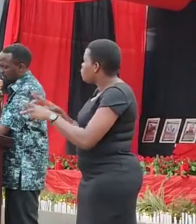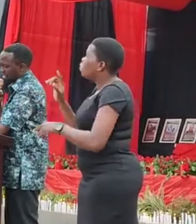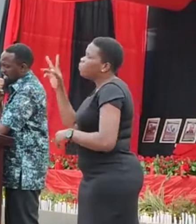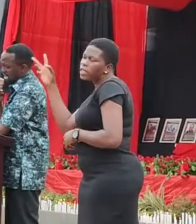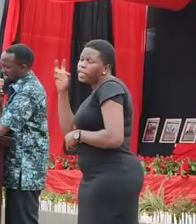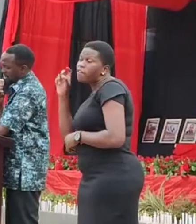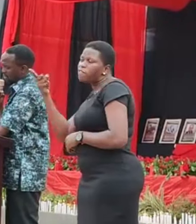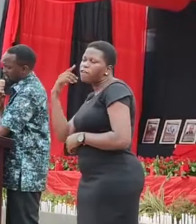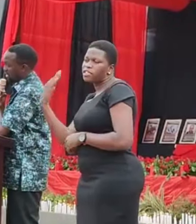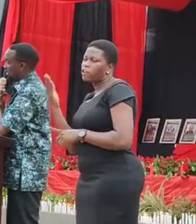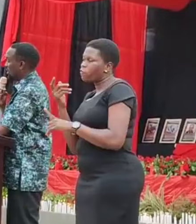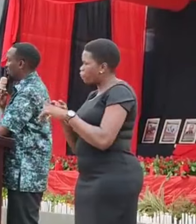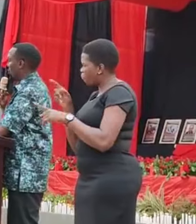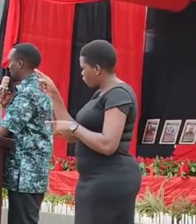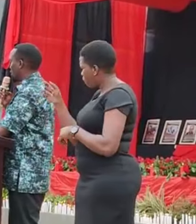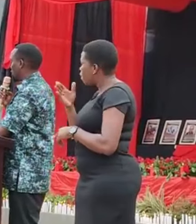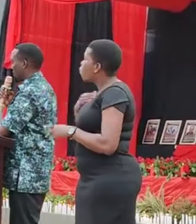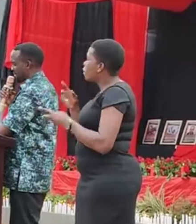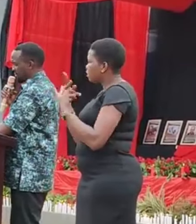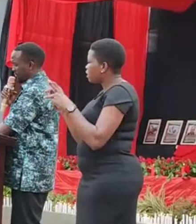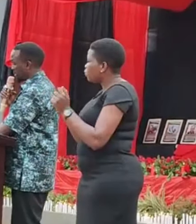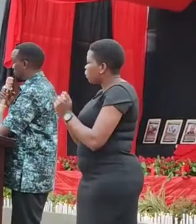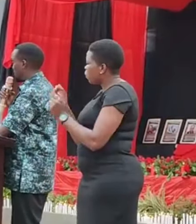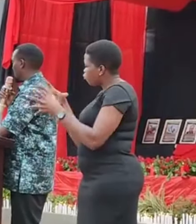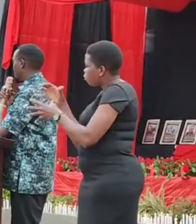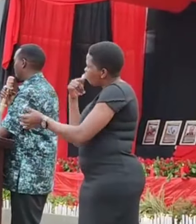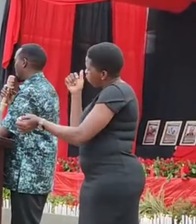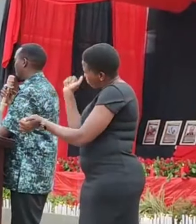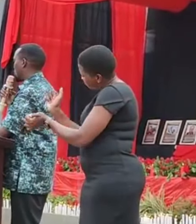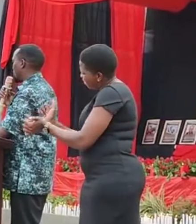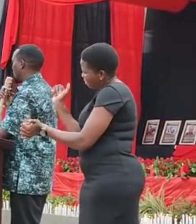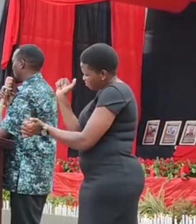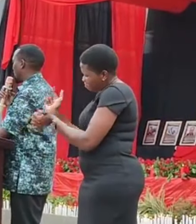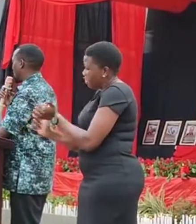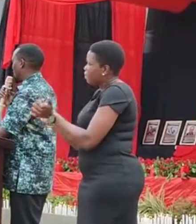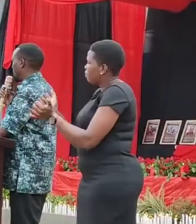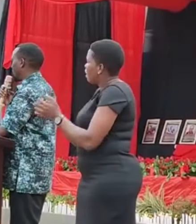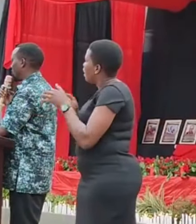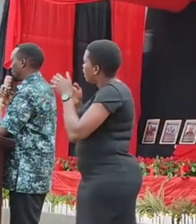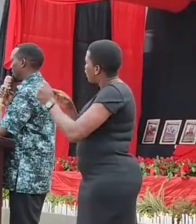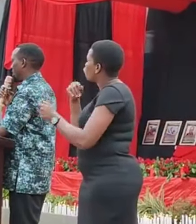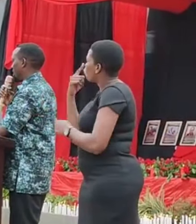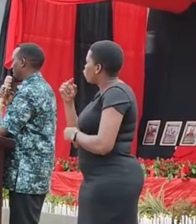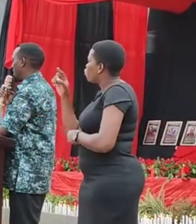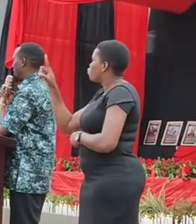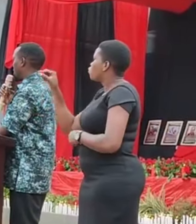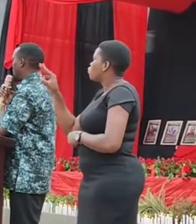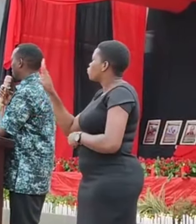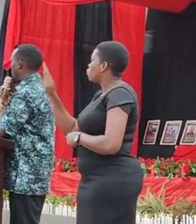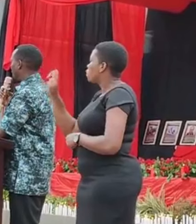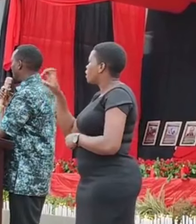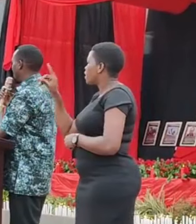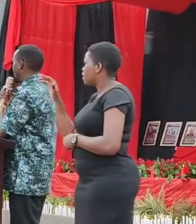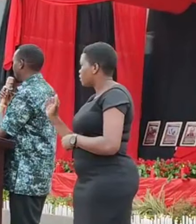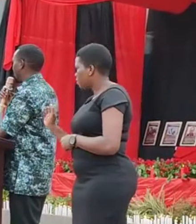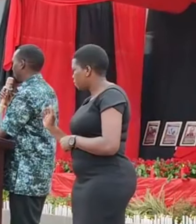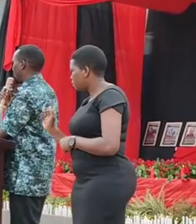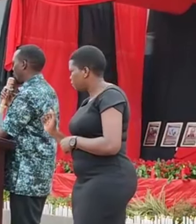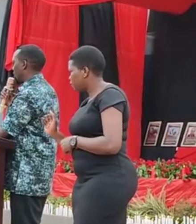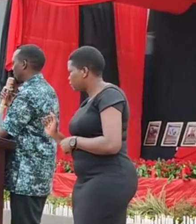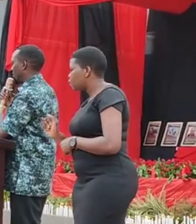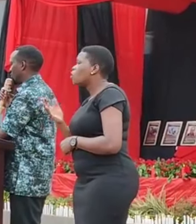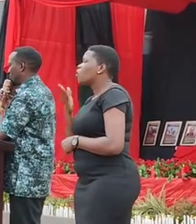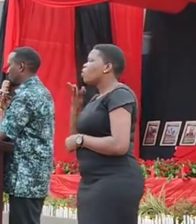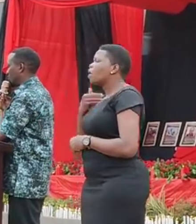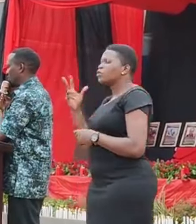from them. And I will begin with the tortured victims. That will be led by Rebecca. Let us have